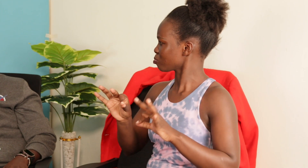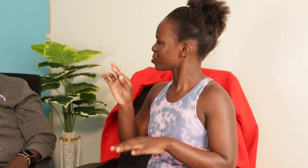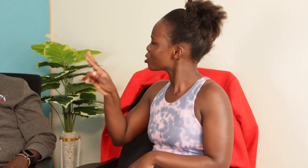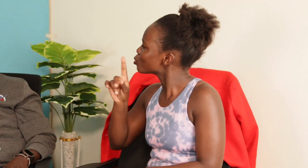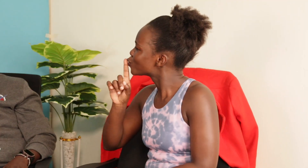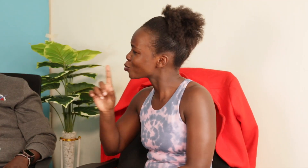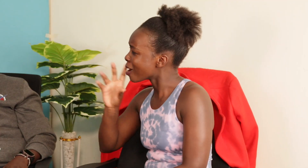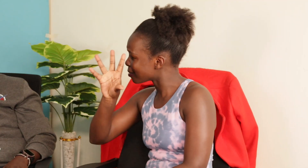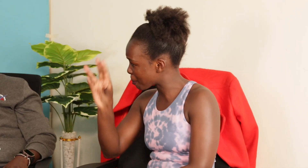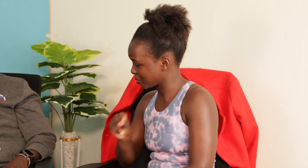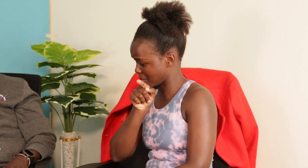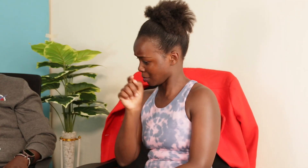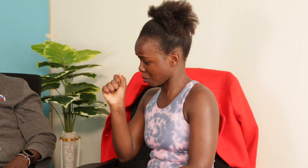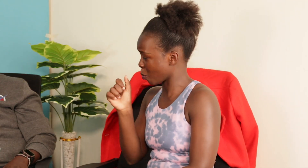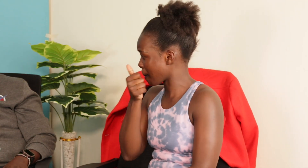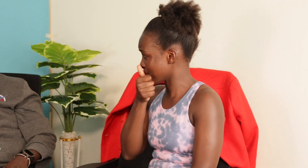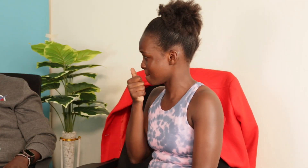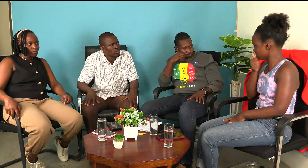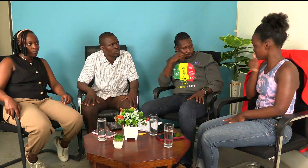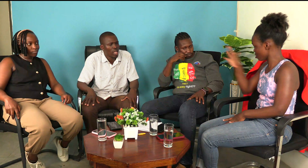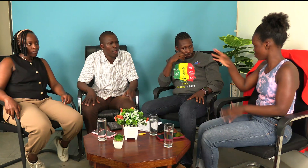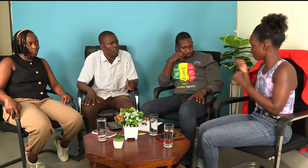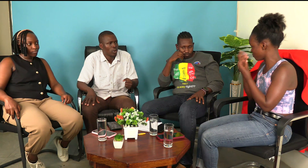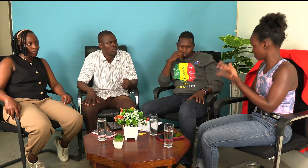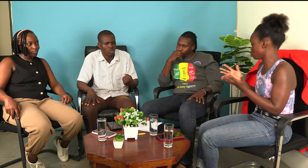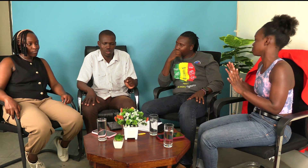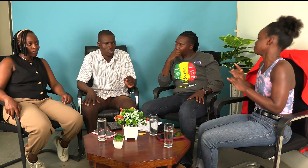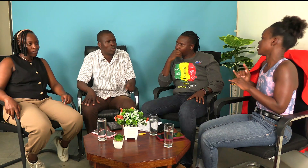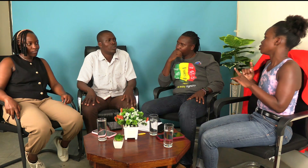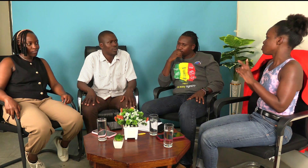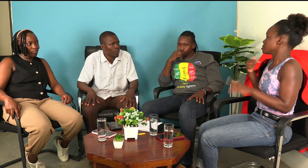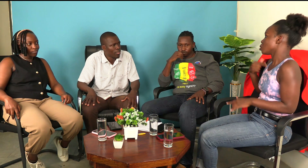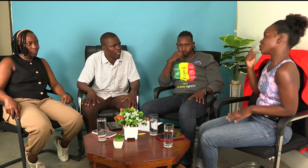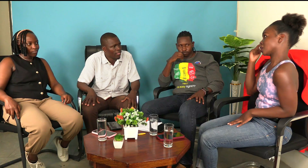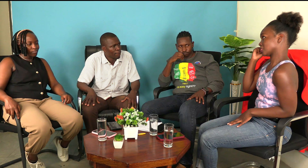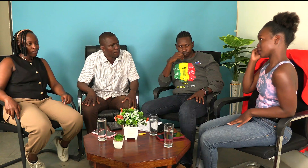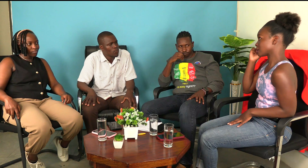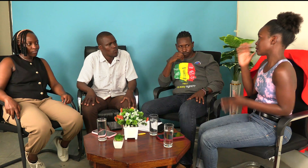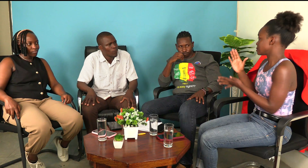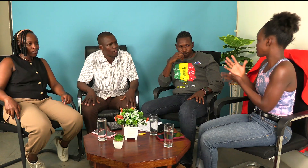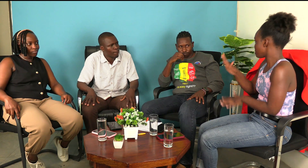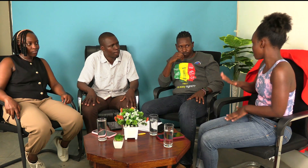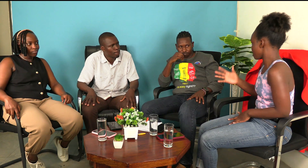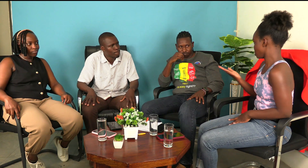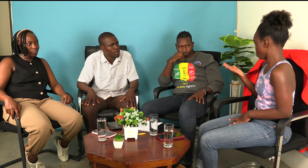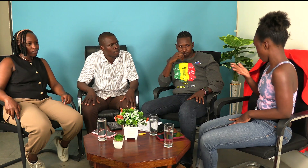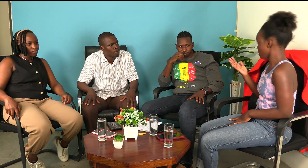If a person is really qualified in signing, and the person also can be confident